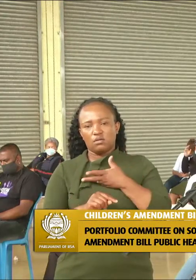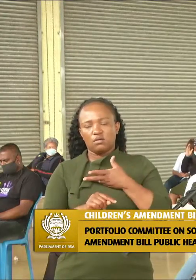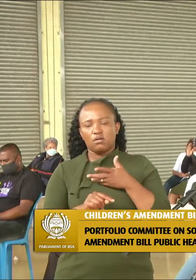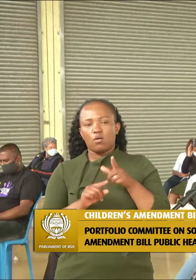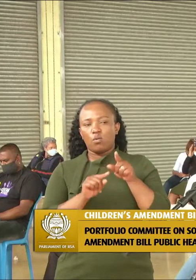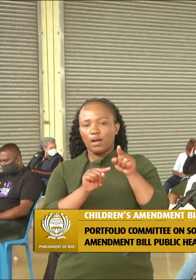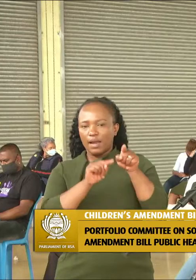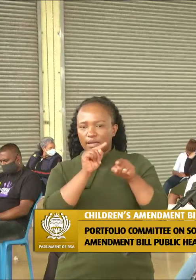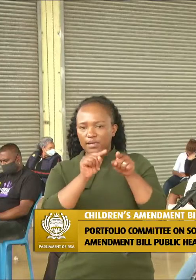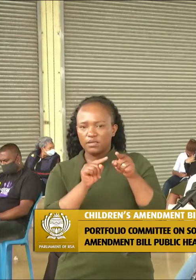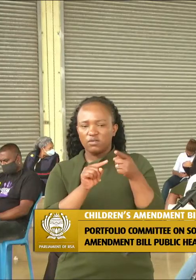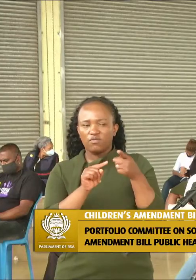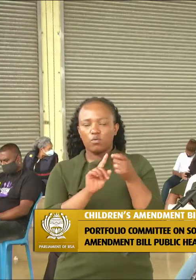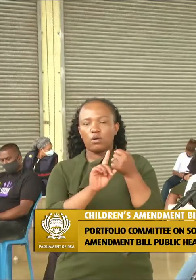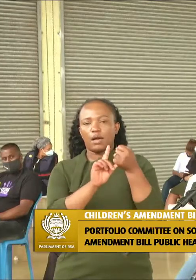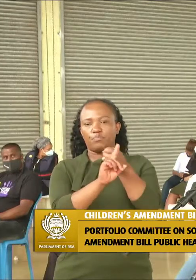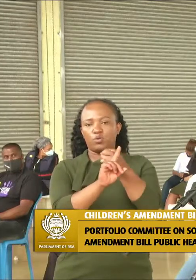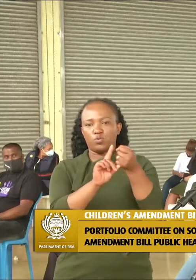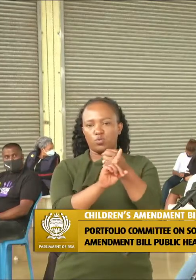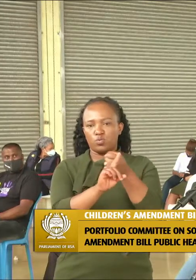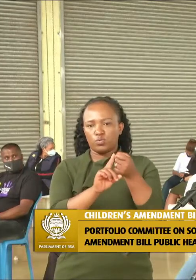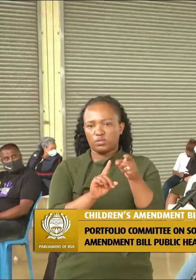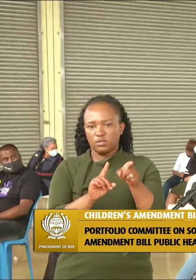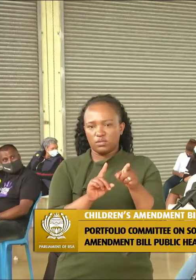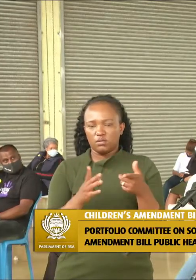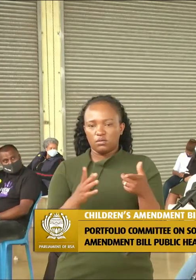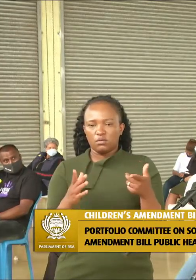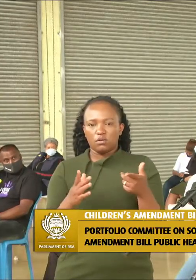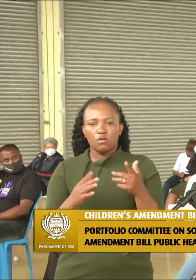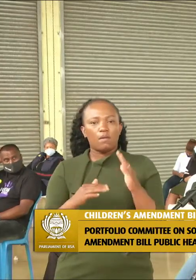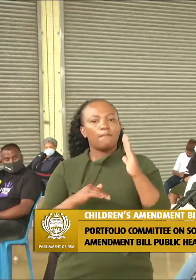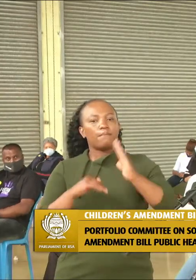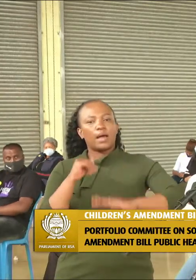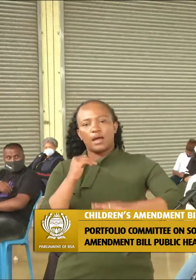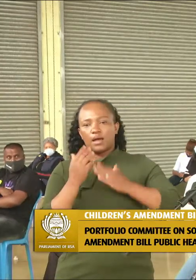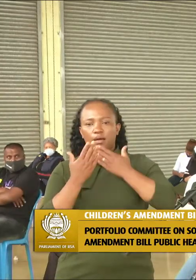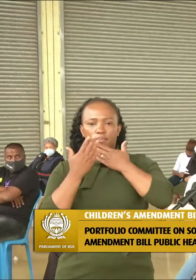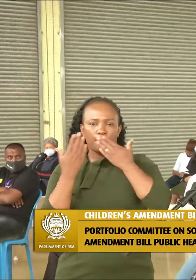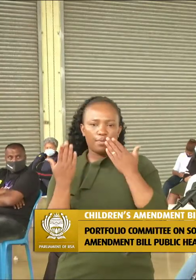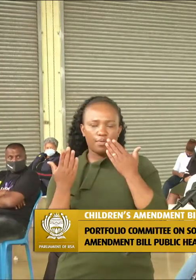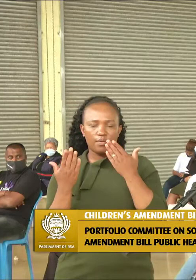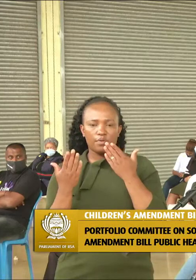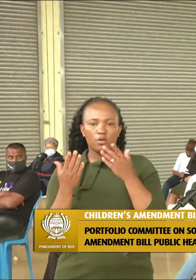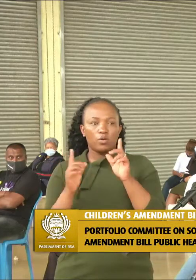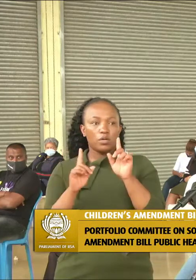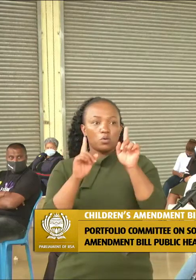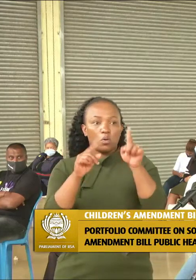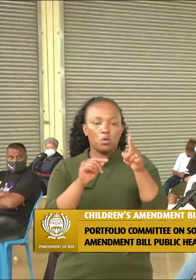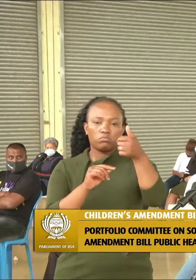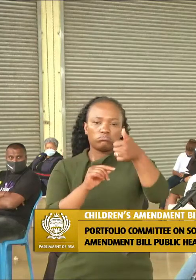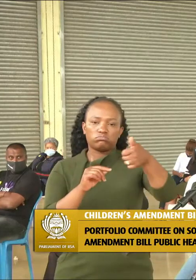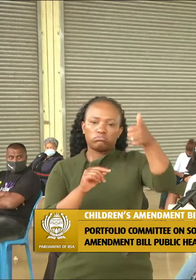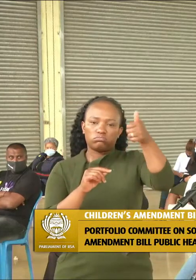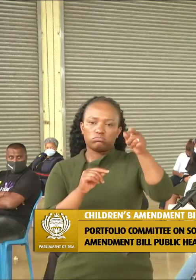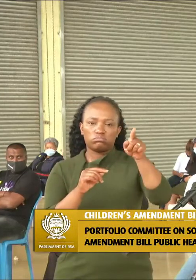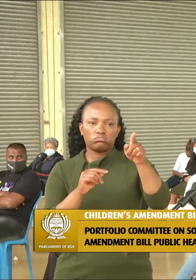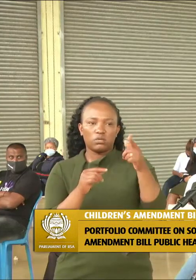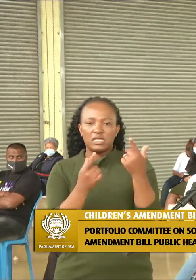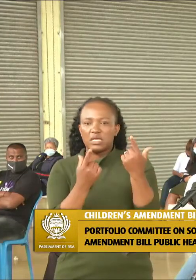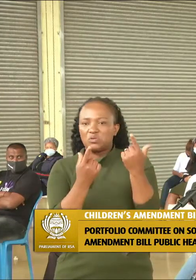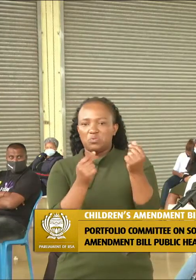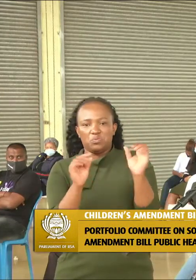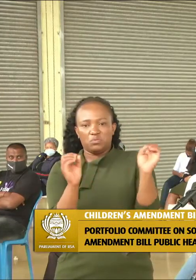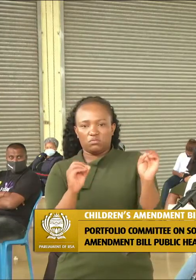of abuse or and so on go unpunished. And when you go to the authorities, nothing is done because the authorities are too